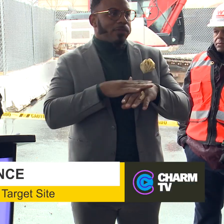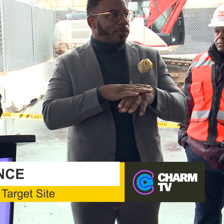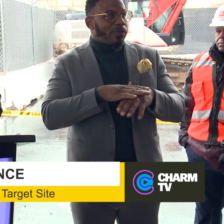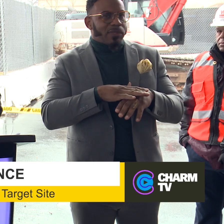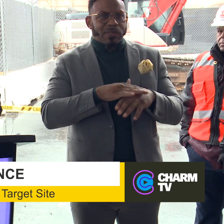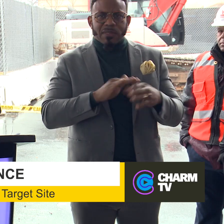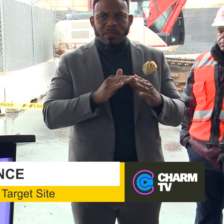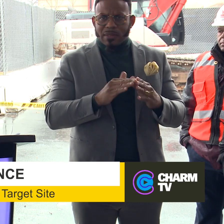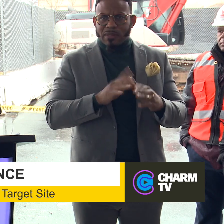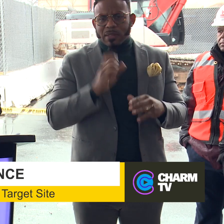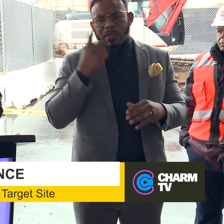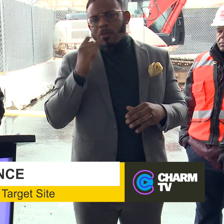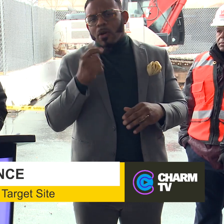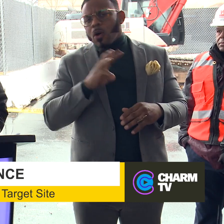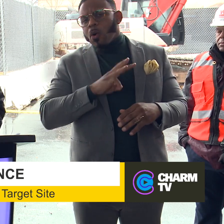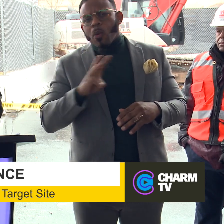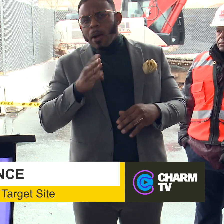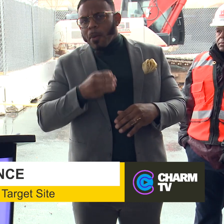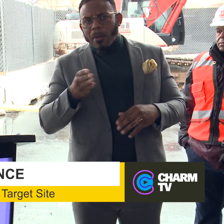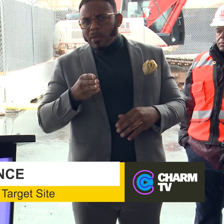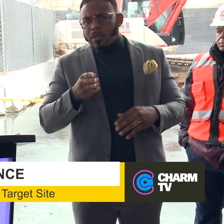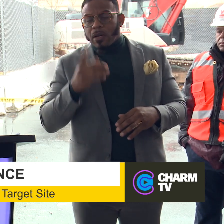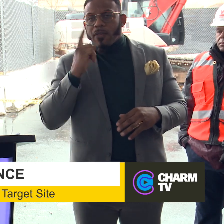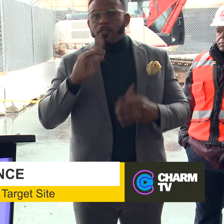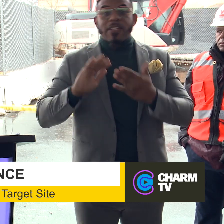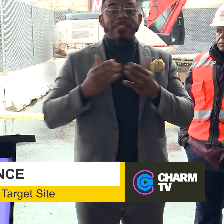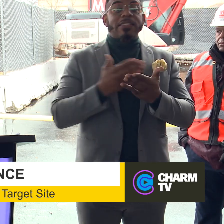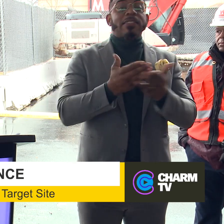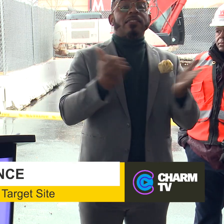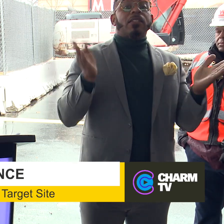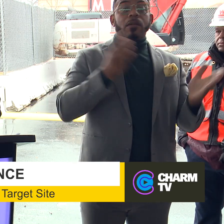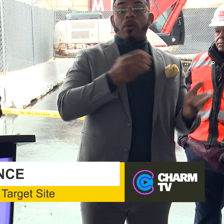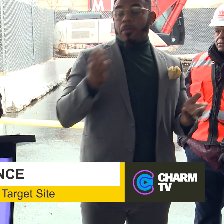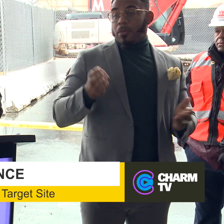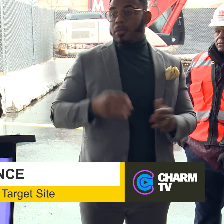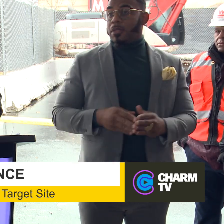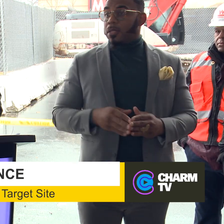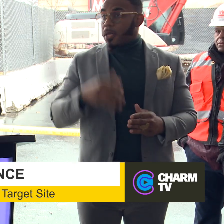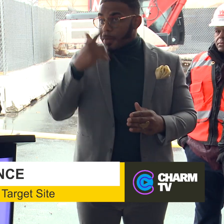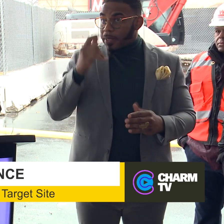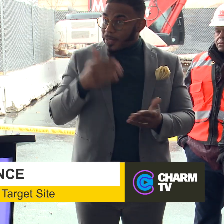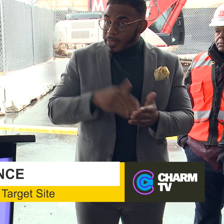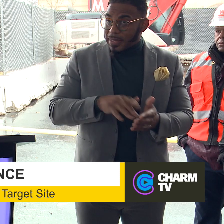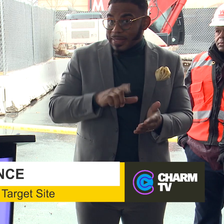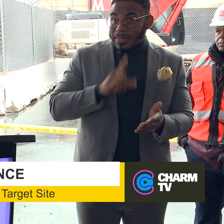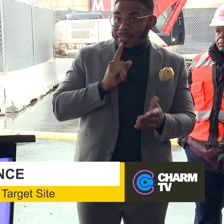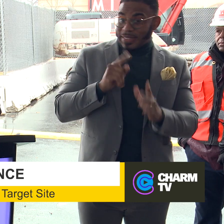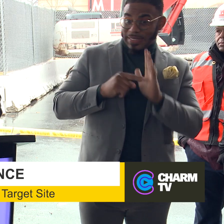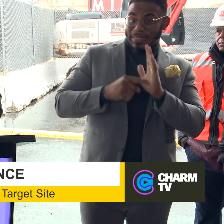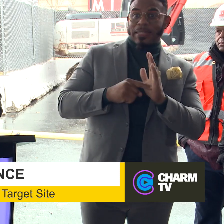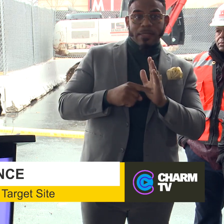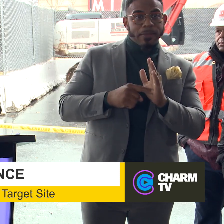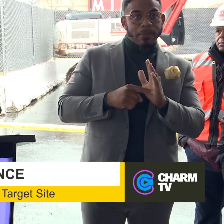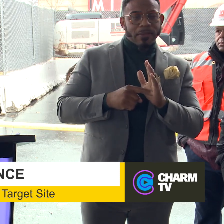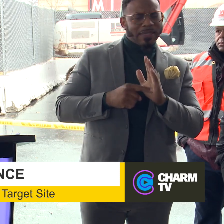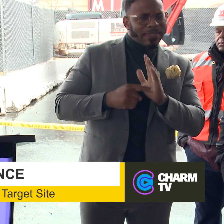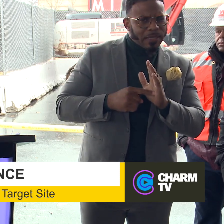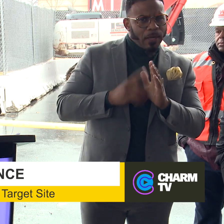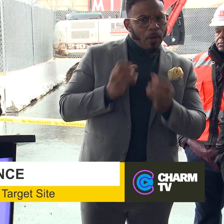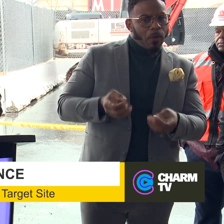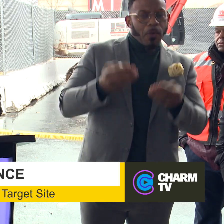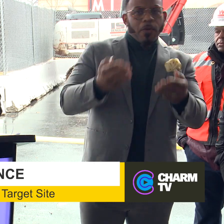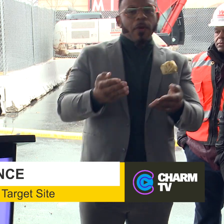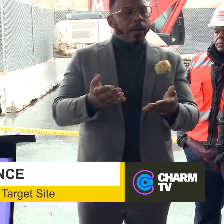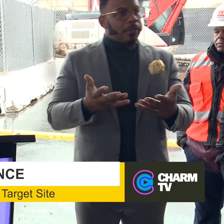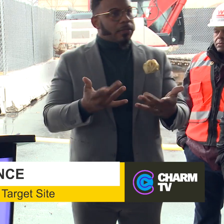Mondawmin, not just for West Baltimore, but for the city of Baltimore. Because again, this is an example that will